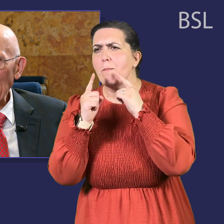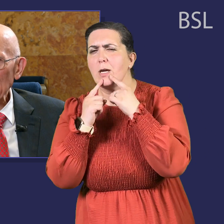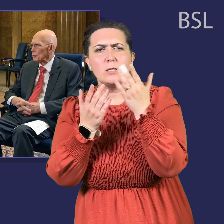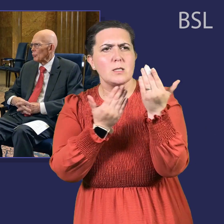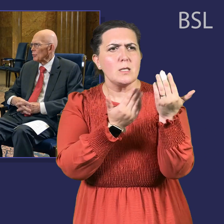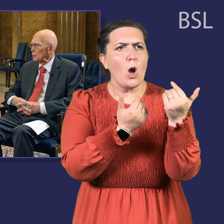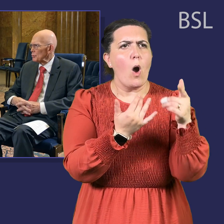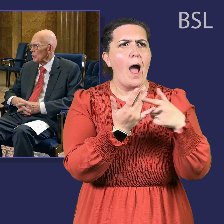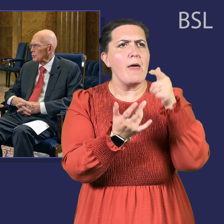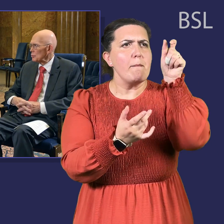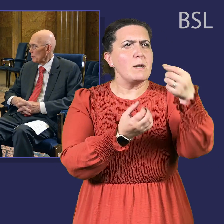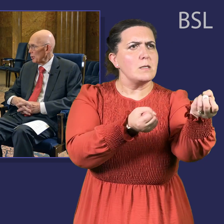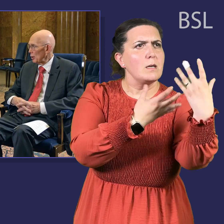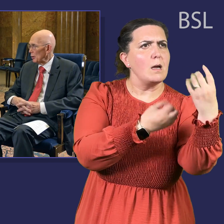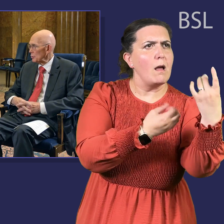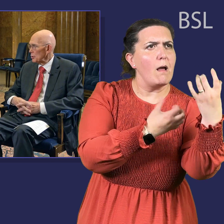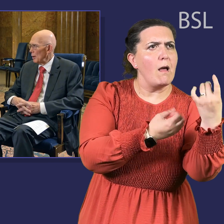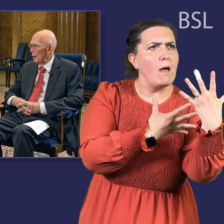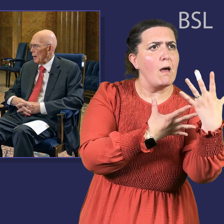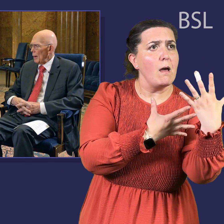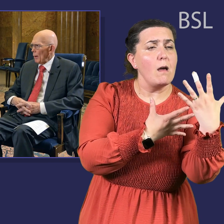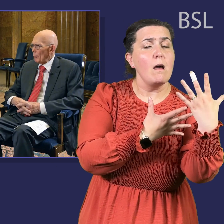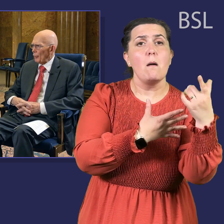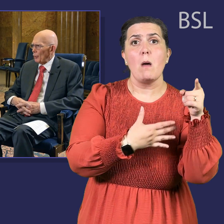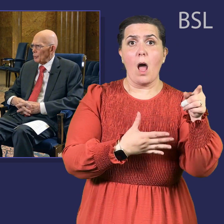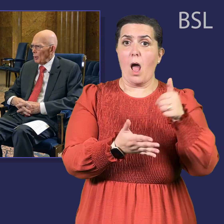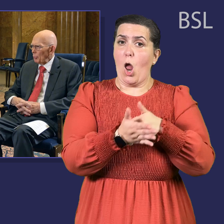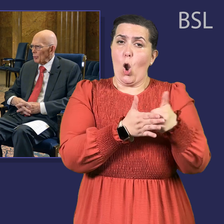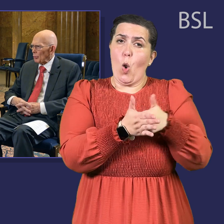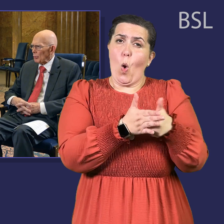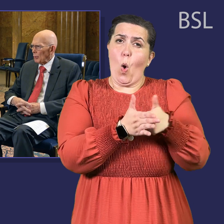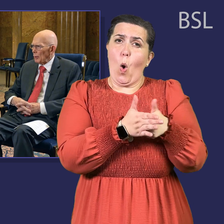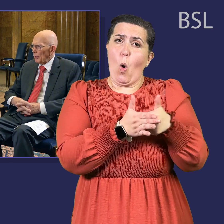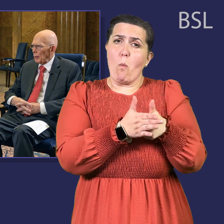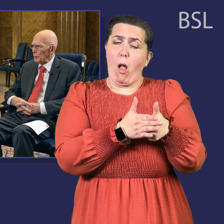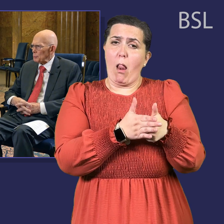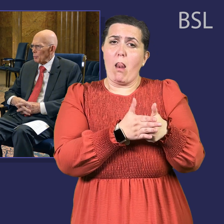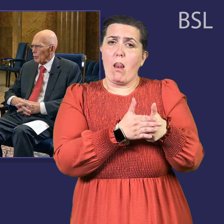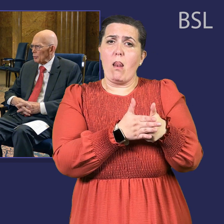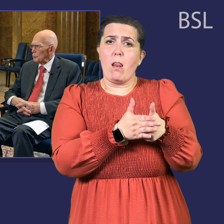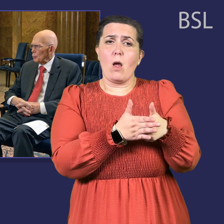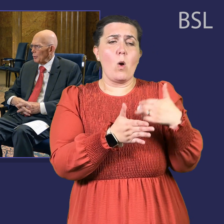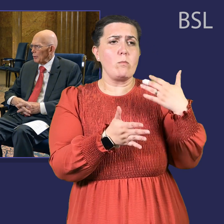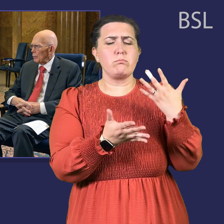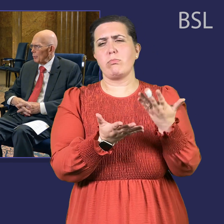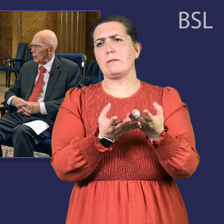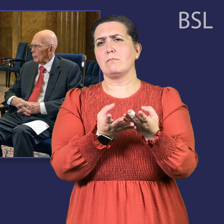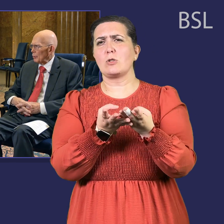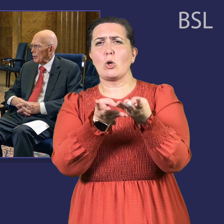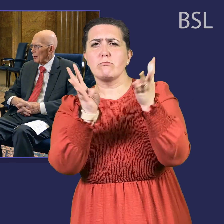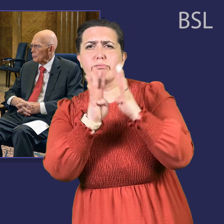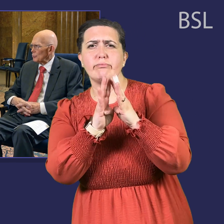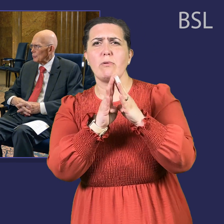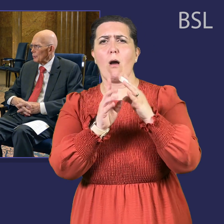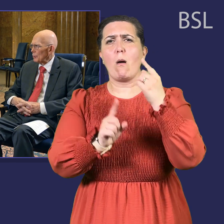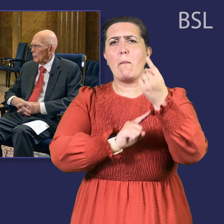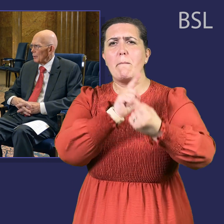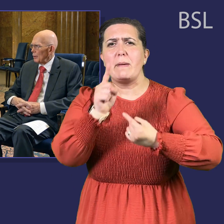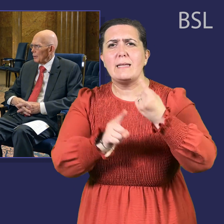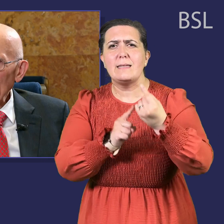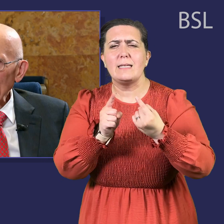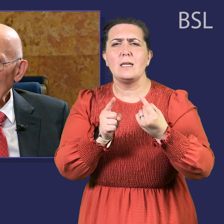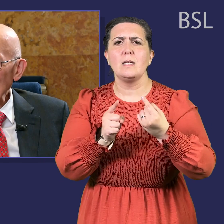more facts or consult somebody else. Yeah. But the typical experience when a committee or a council